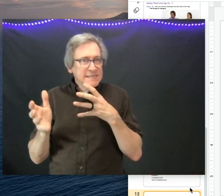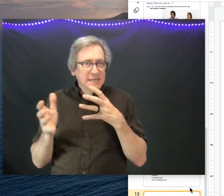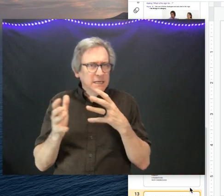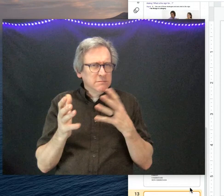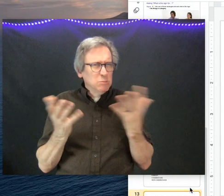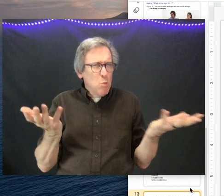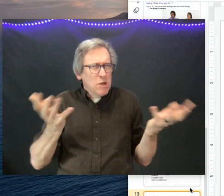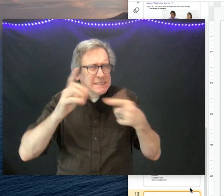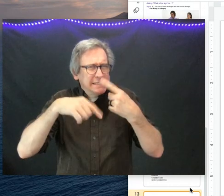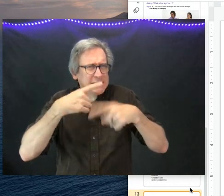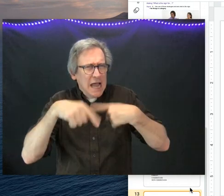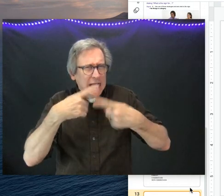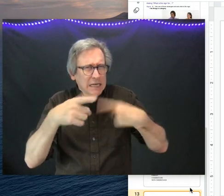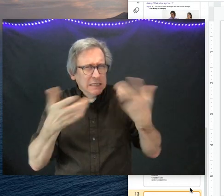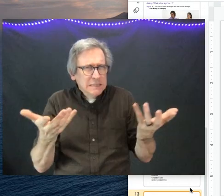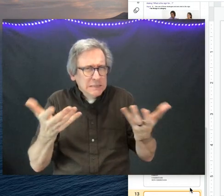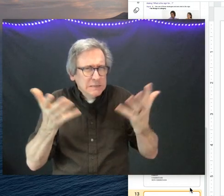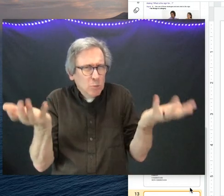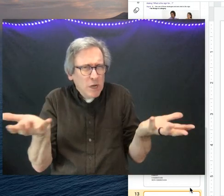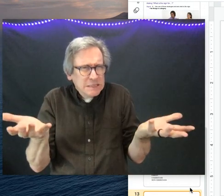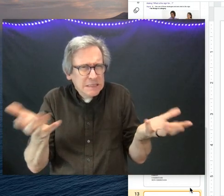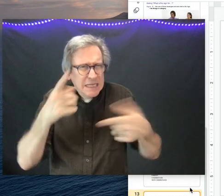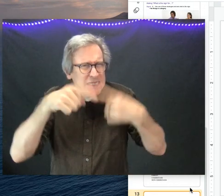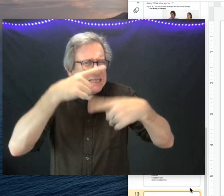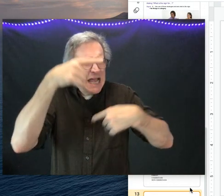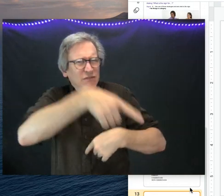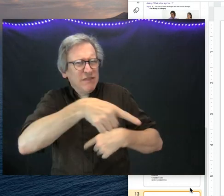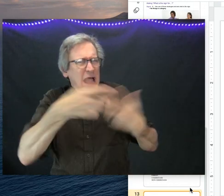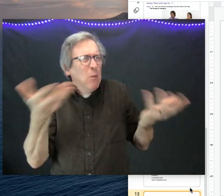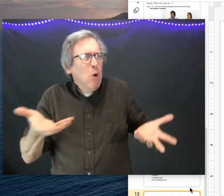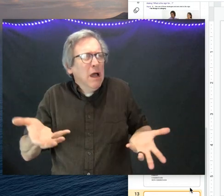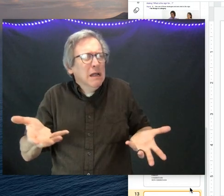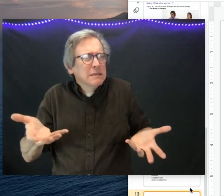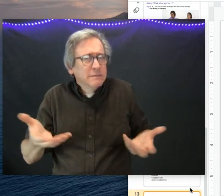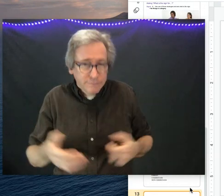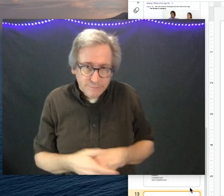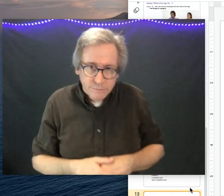Just asking, what's the sign? What sign